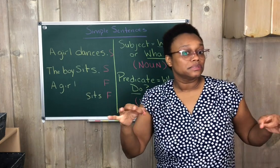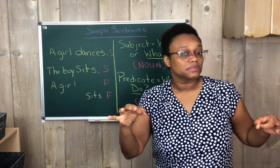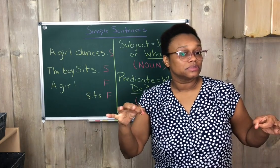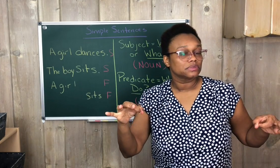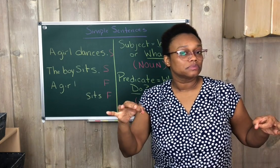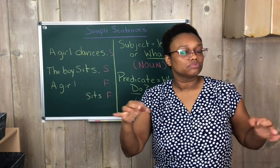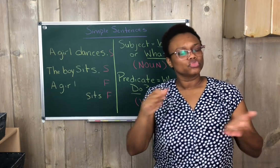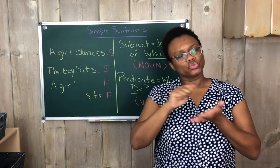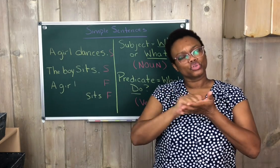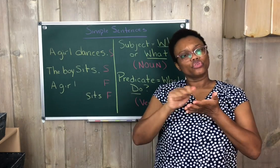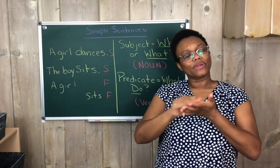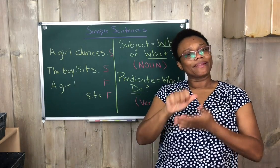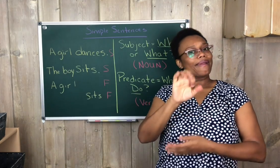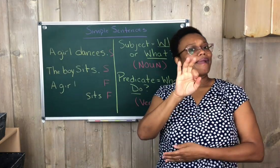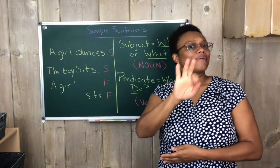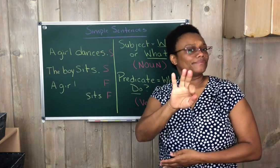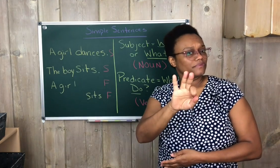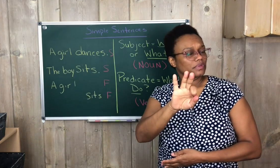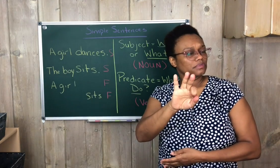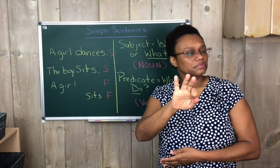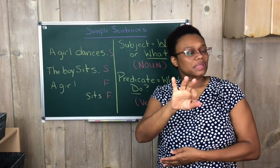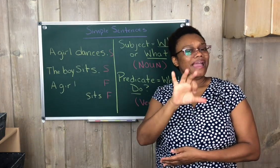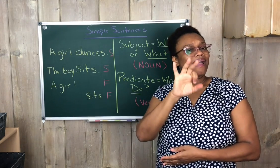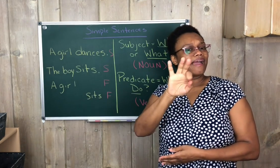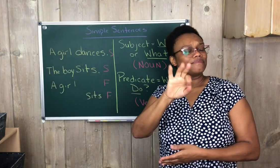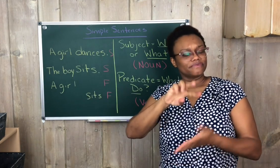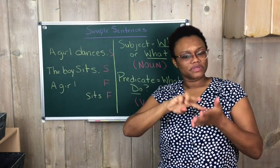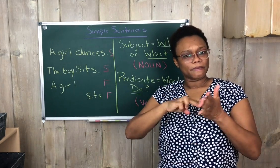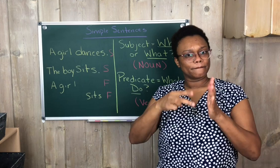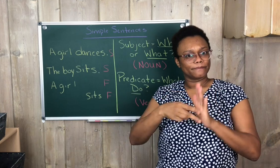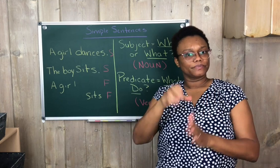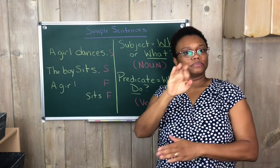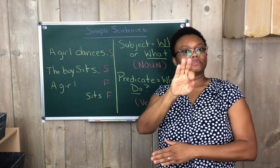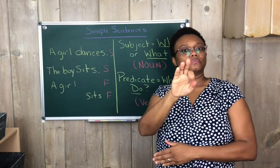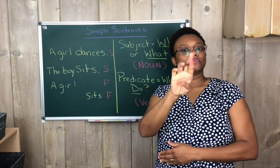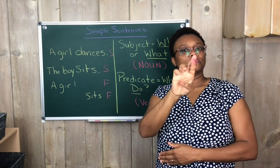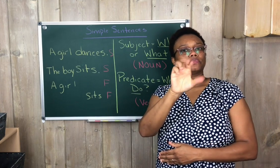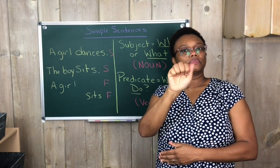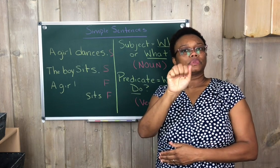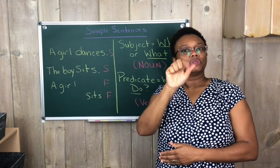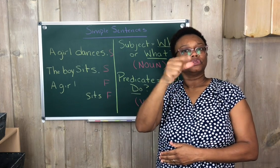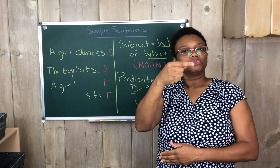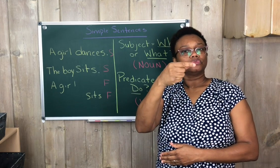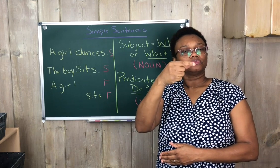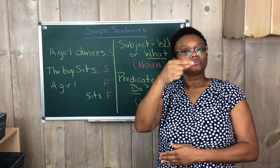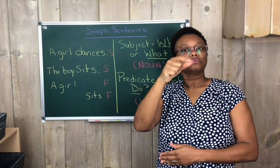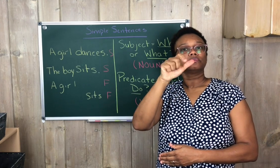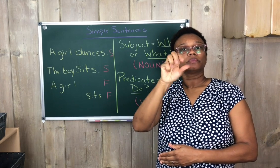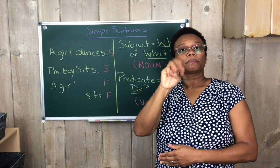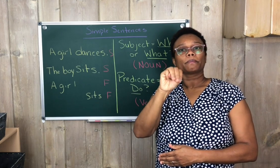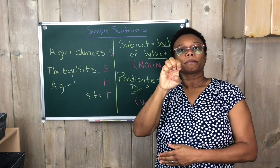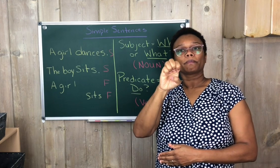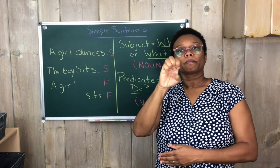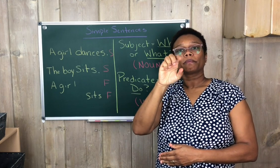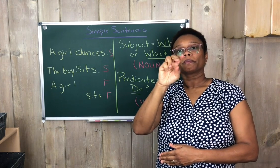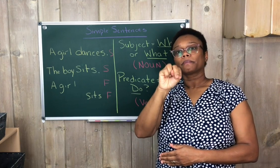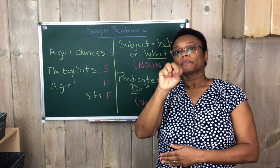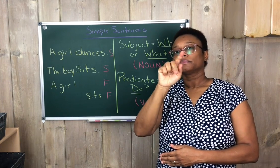If it's not a sentence, you would write F. And F means fragment.